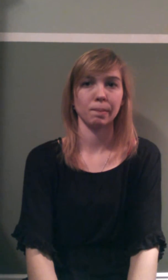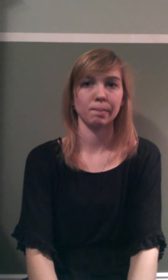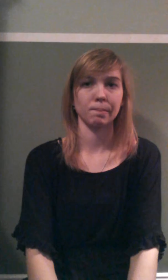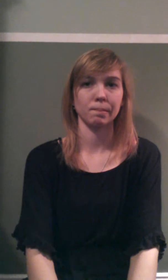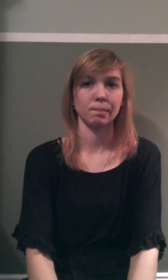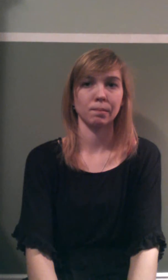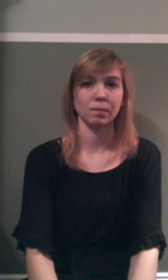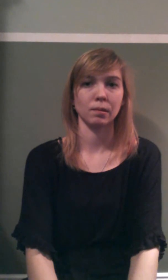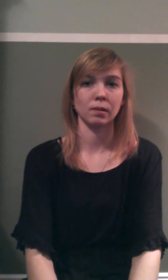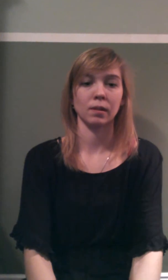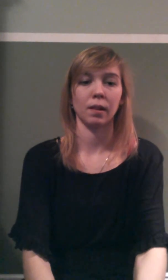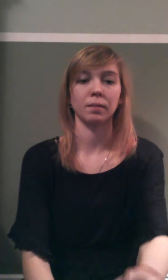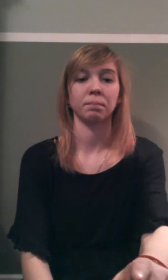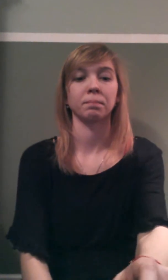page.